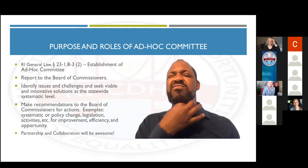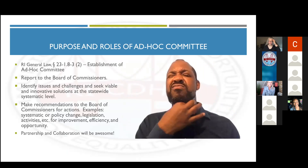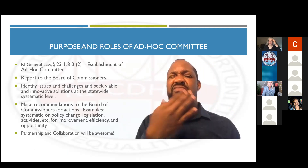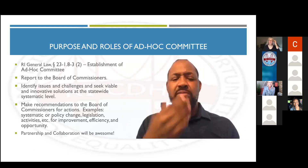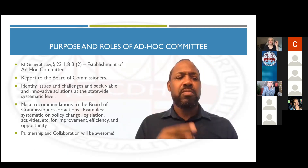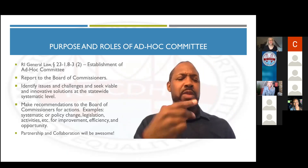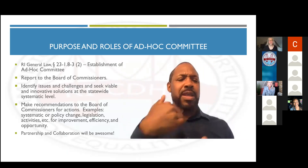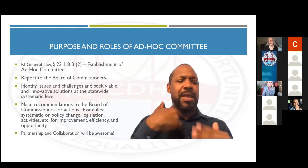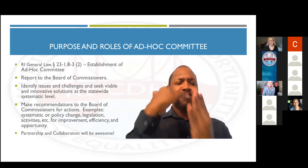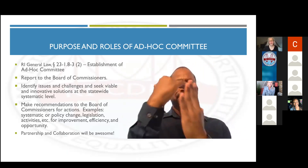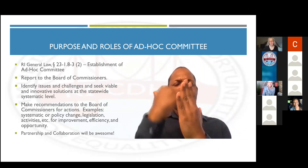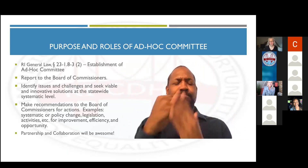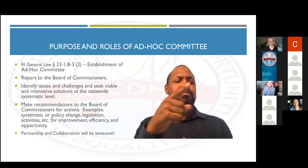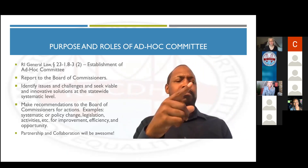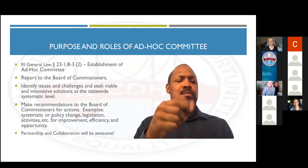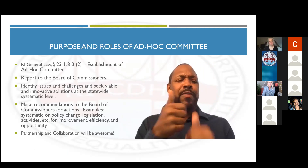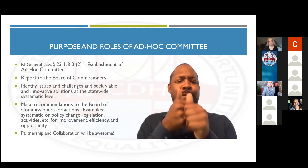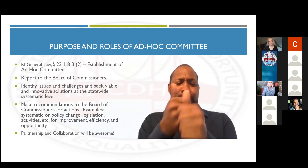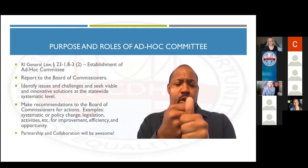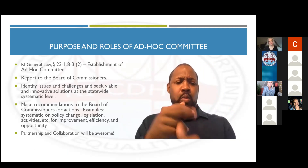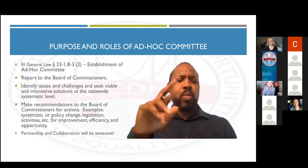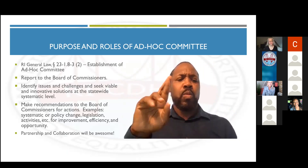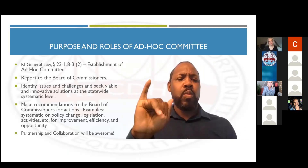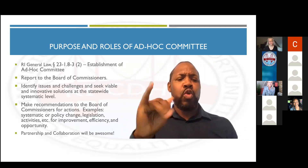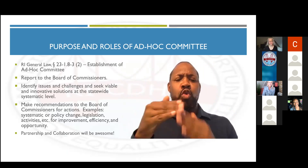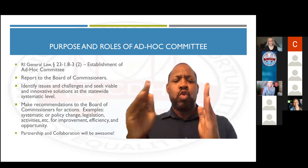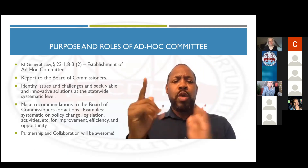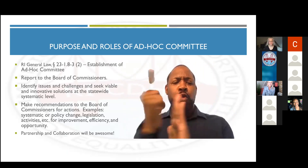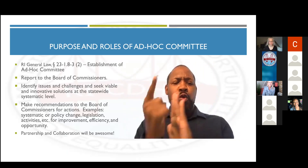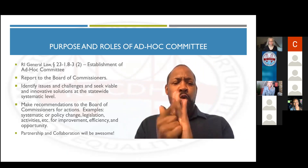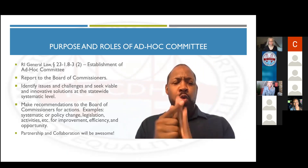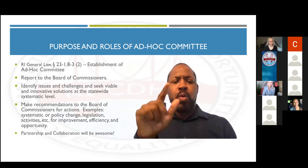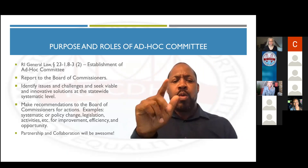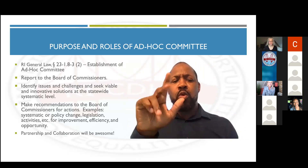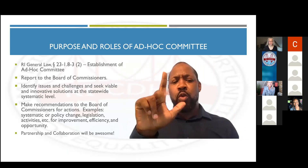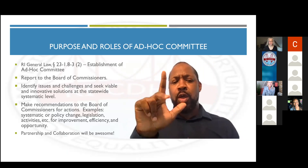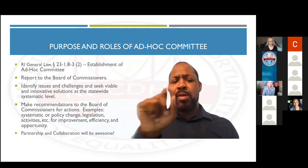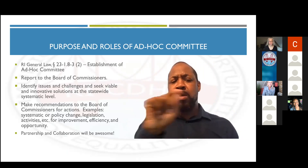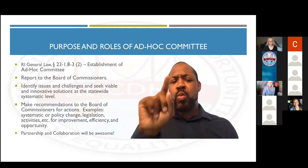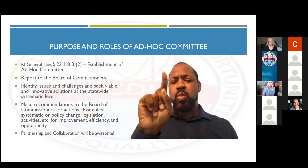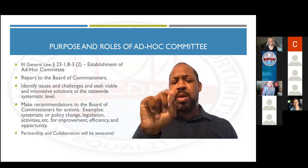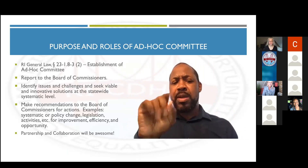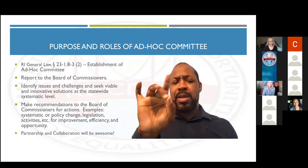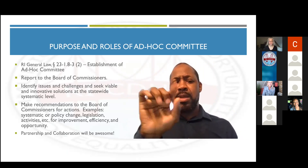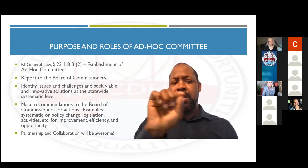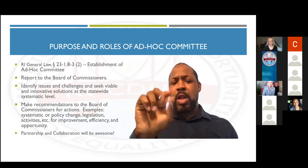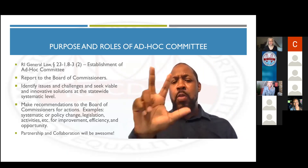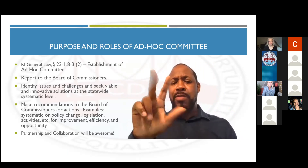So the role of the ad hoc committee. We have to follow Rhode Island general laws. That's